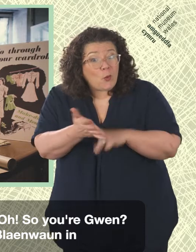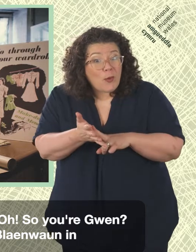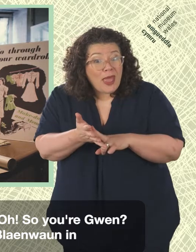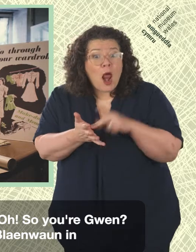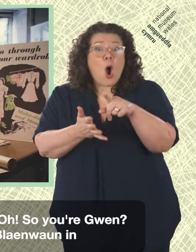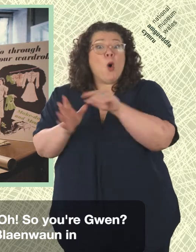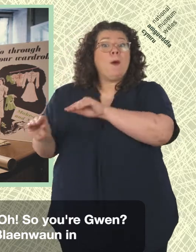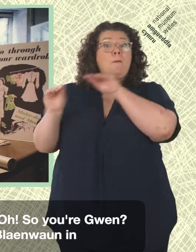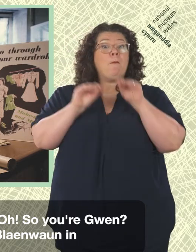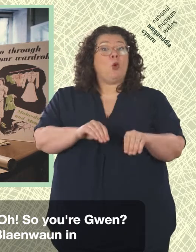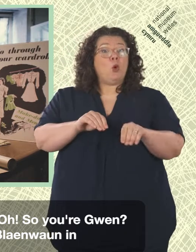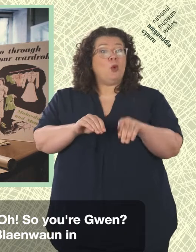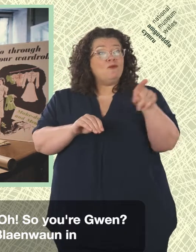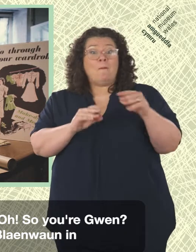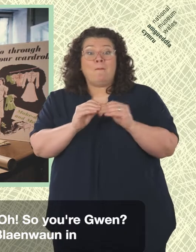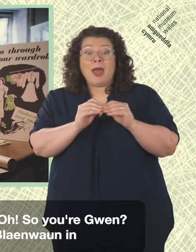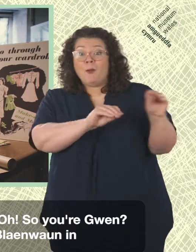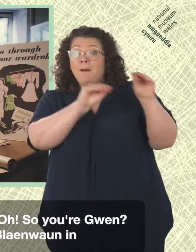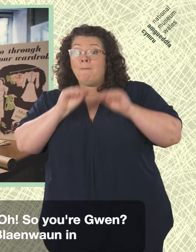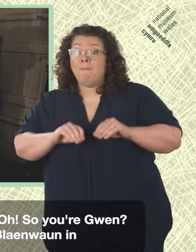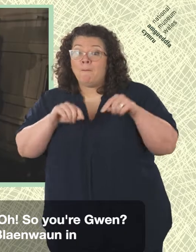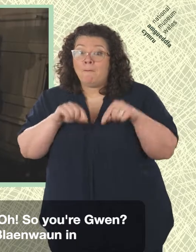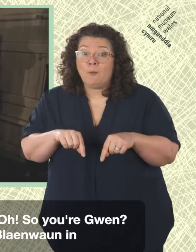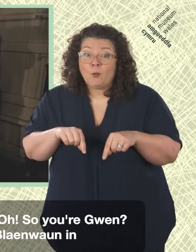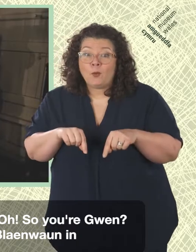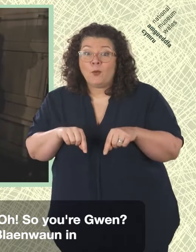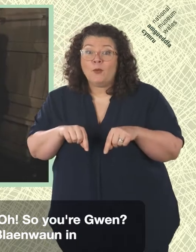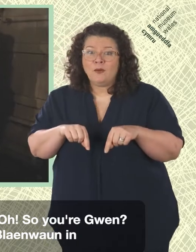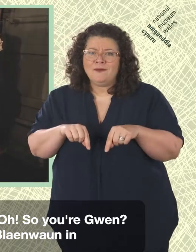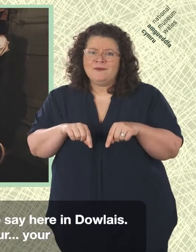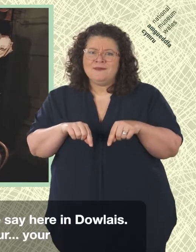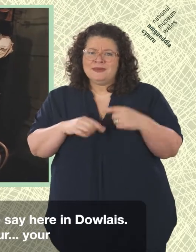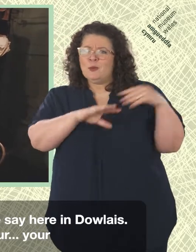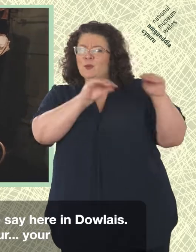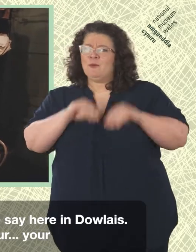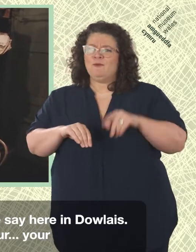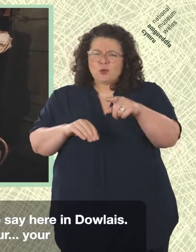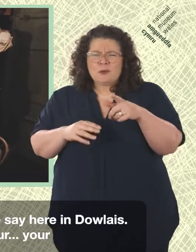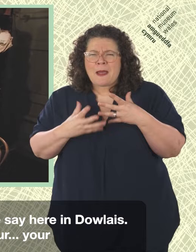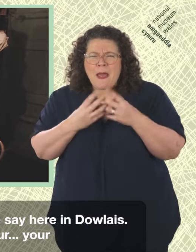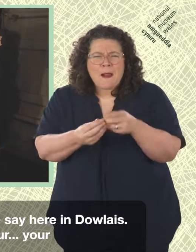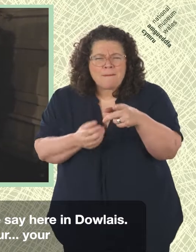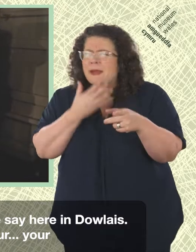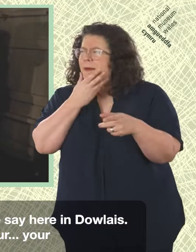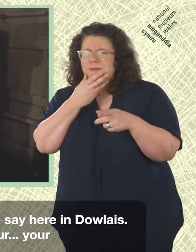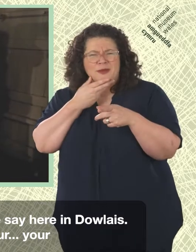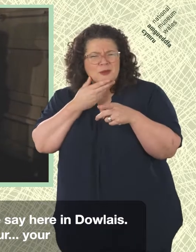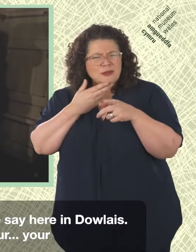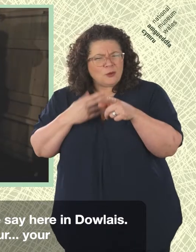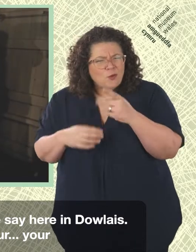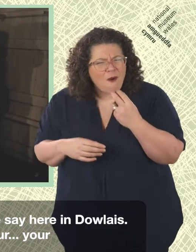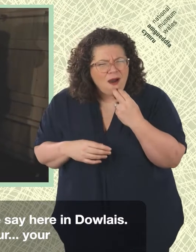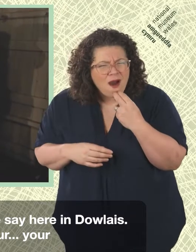recognise. Oh, so you're Gwen. Gwen, who's moved from Blaenwaun in West Wales, or down country as we say here in